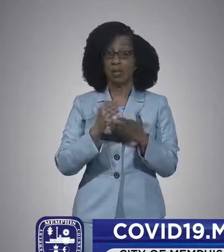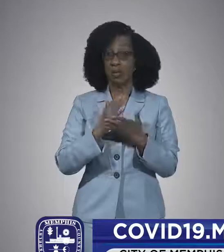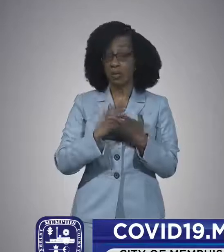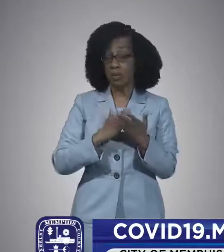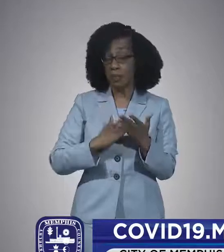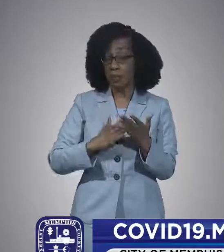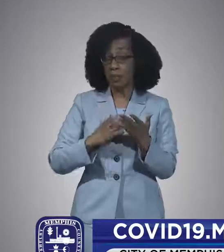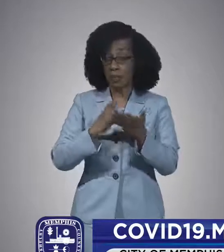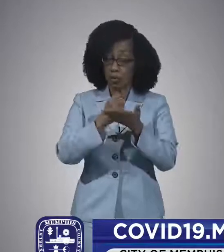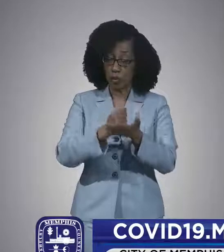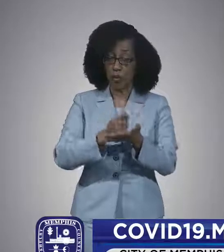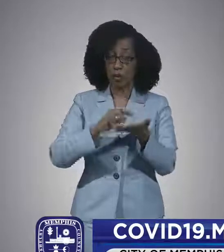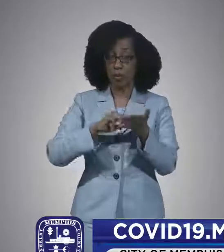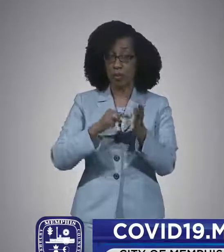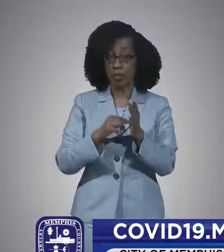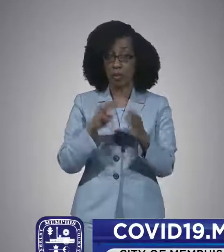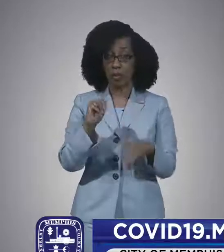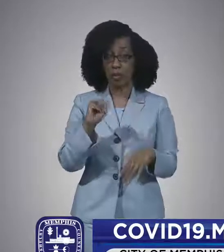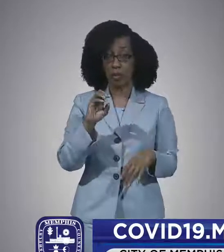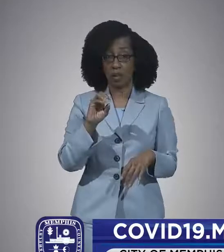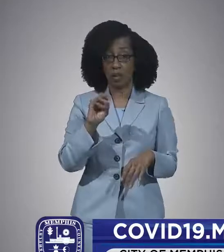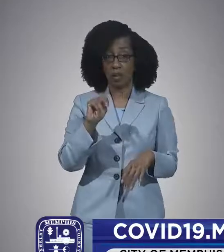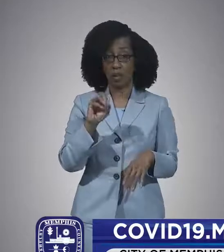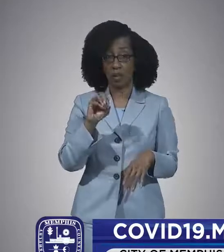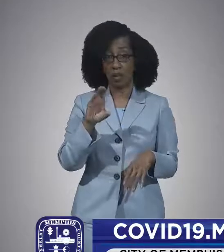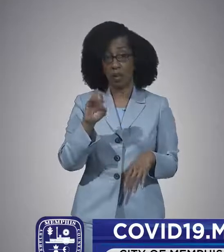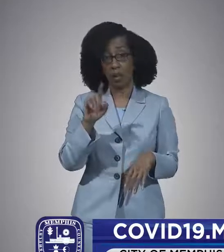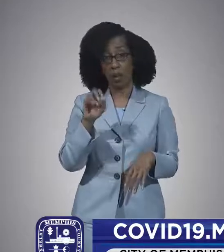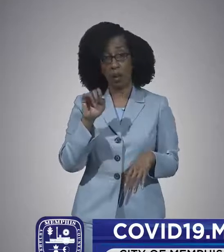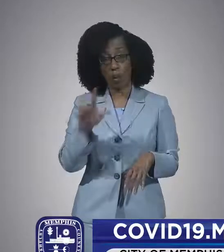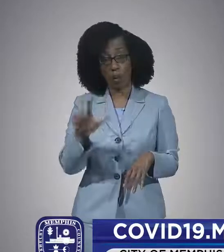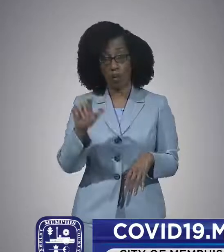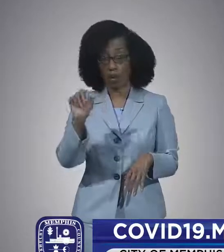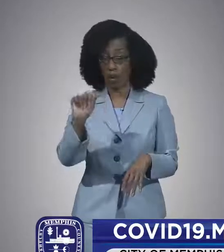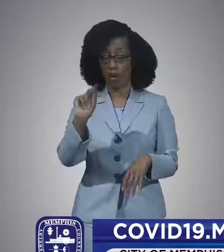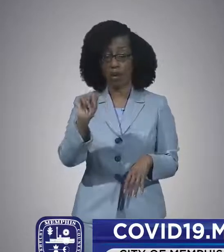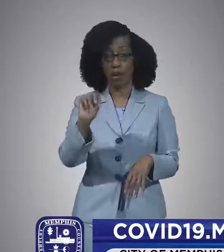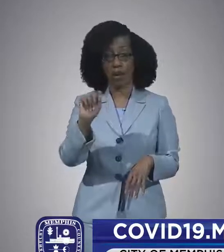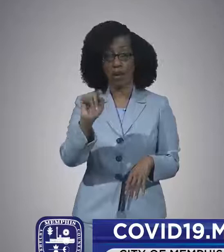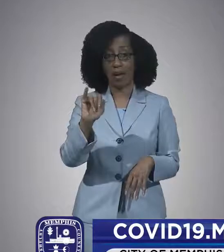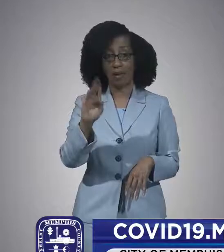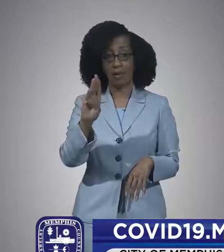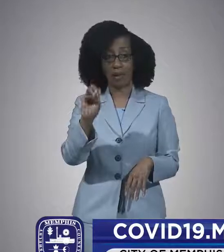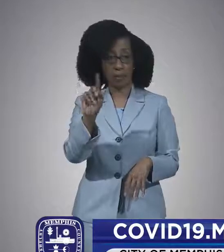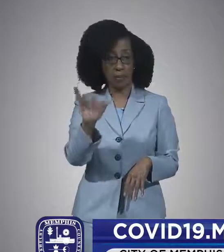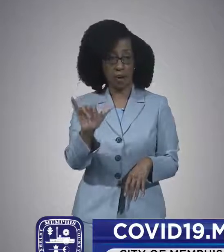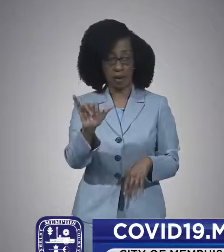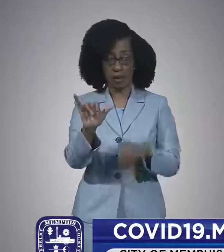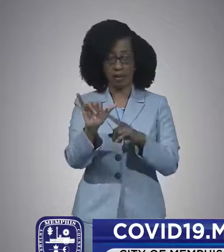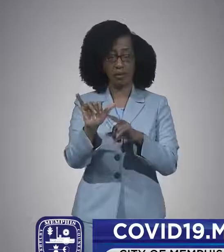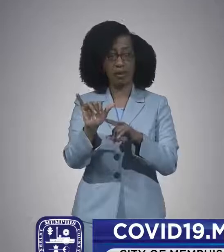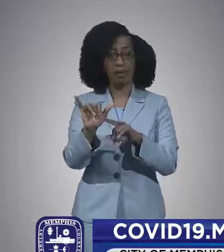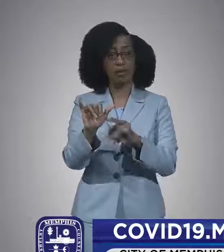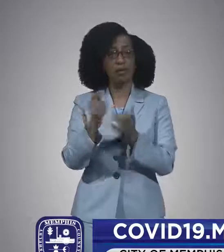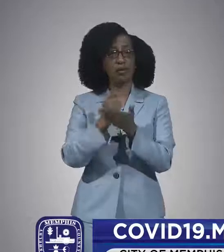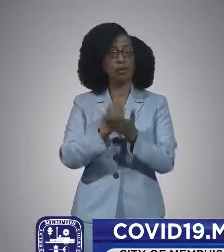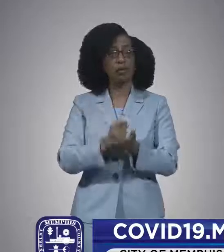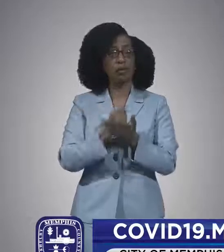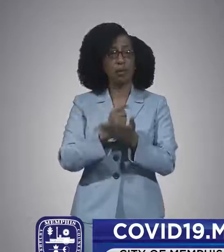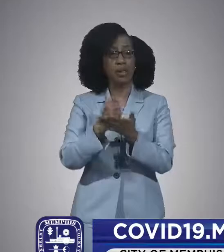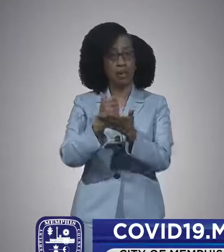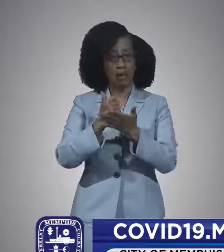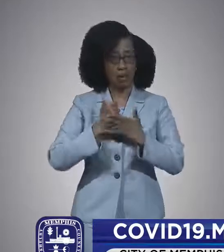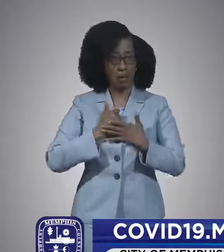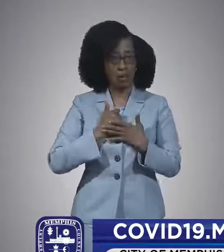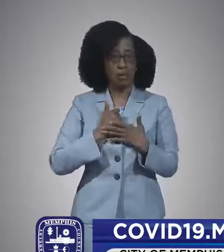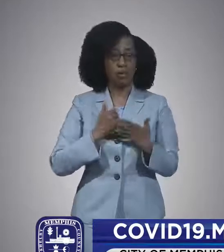sometimes that means monoclonal antibody treatment. That is an intervention that will keep you from having to do the final thing, which is seek